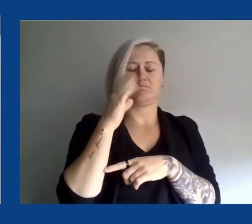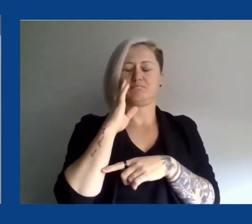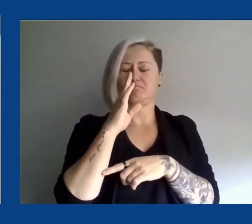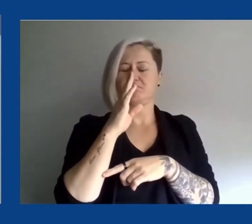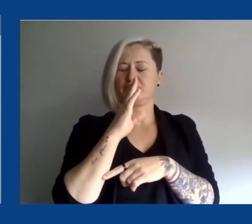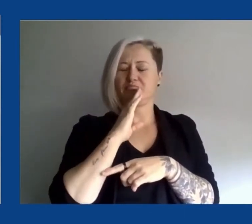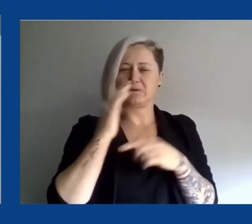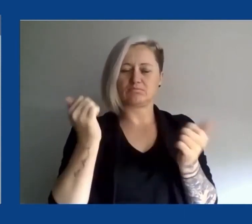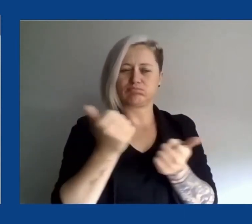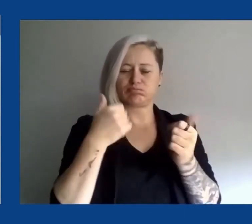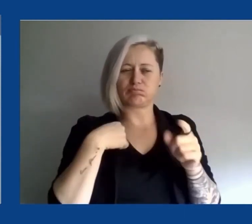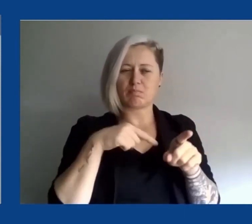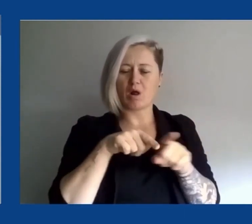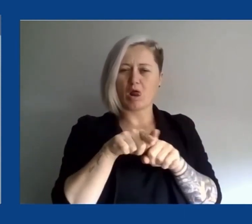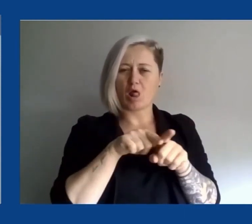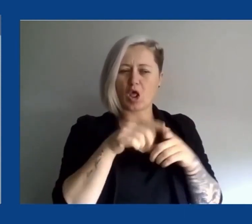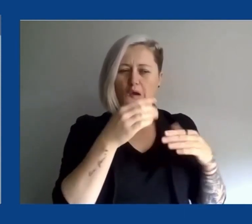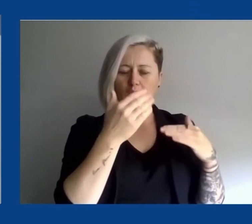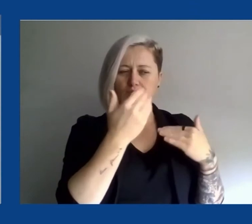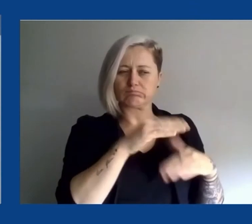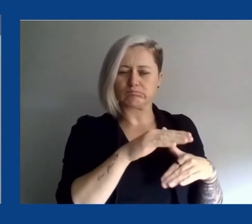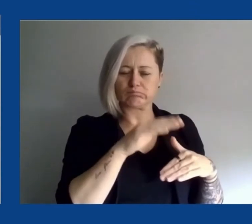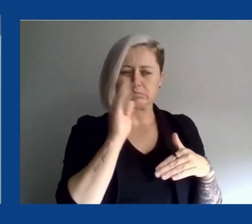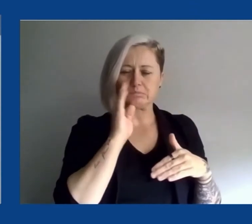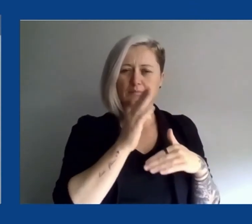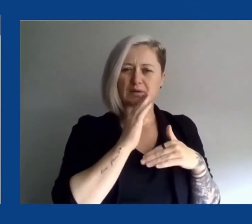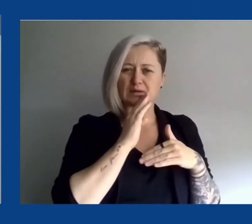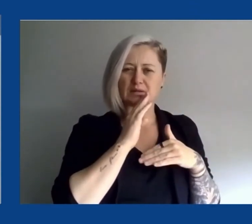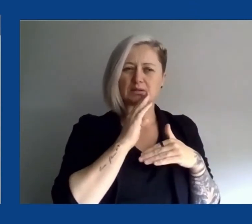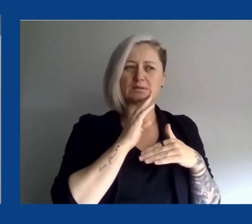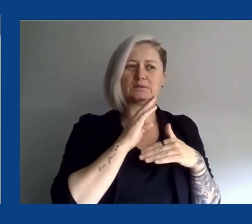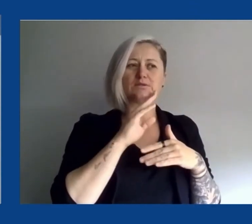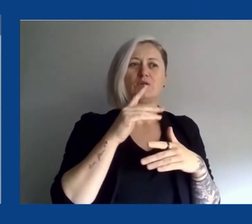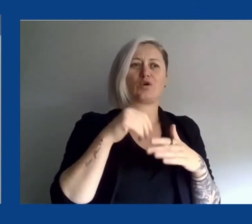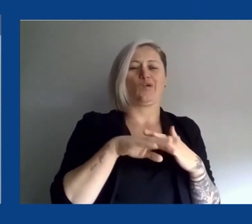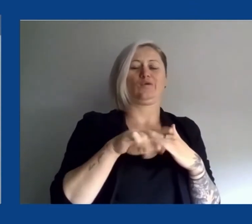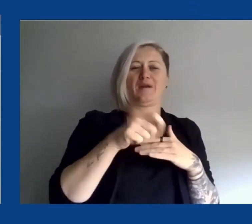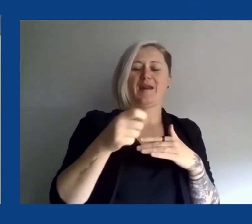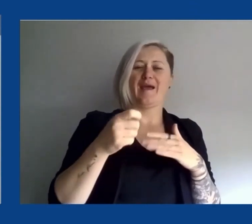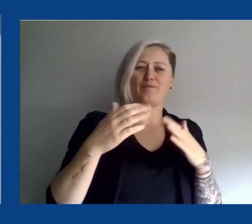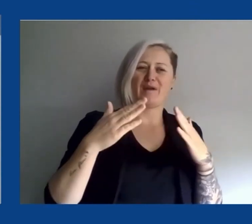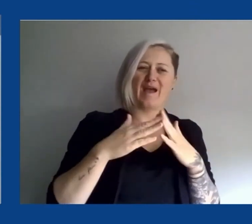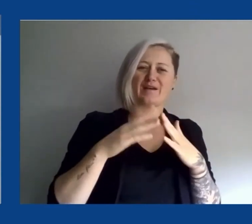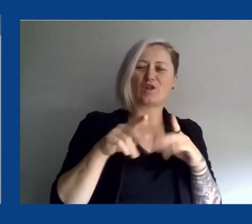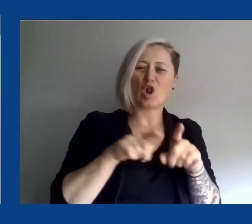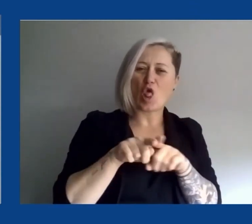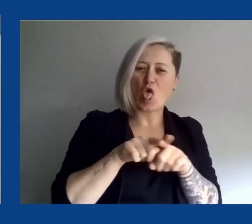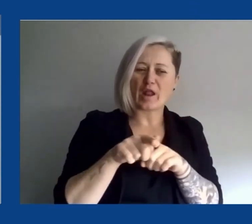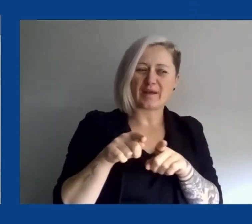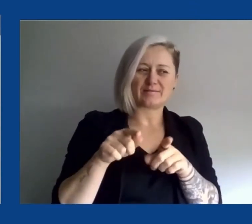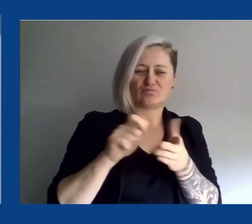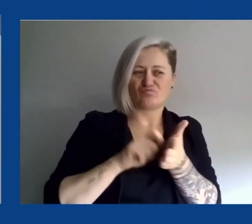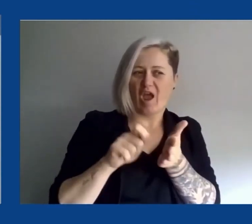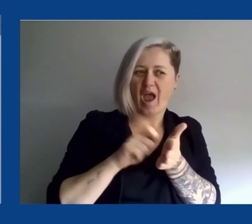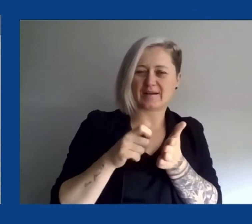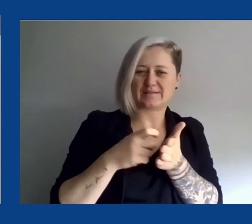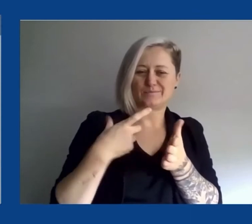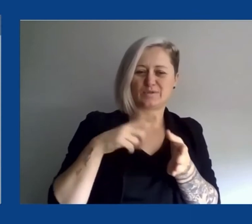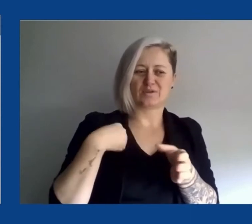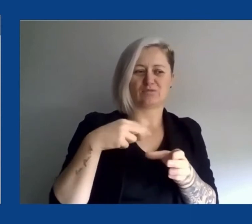So going into a neighbourhood house, learning to write, because I dropped out in year